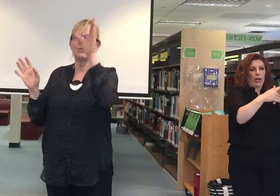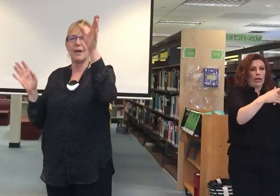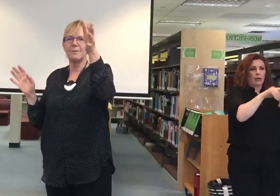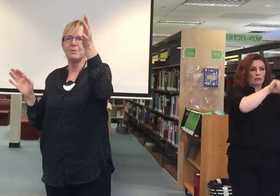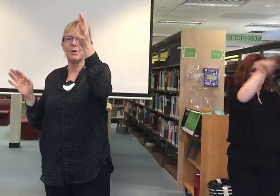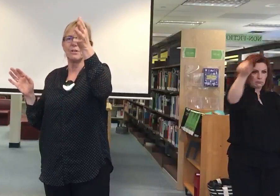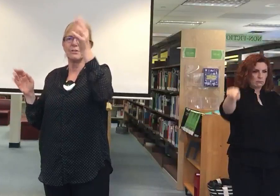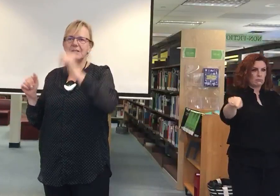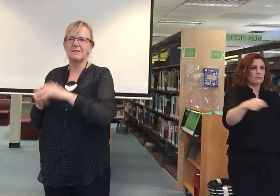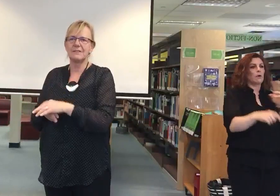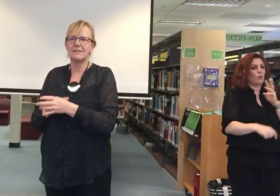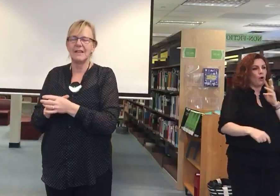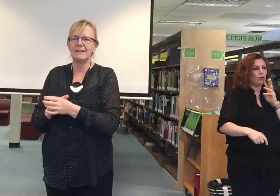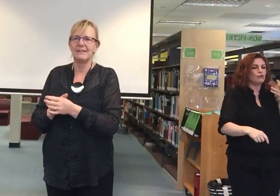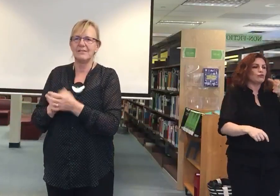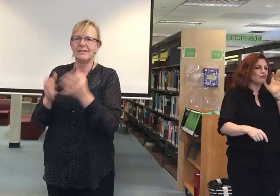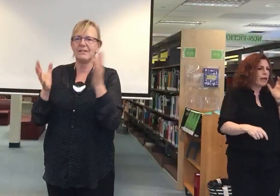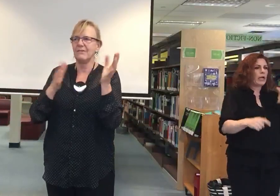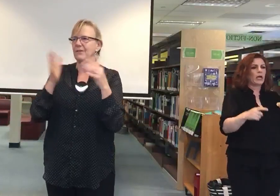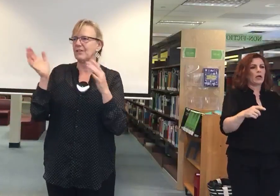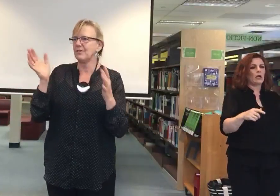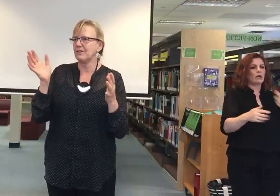and, you know, grab some water and